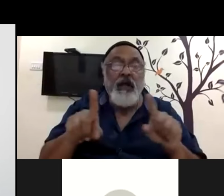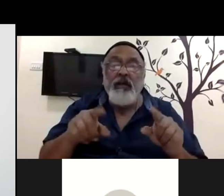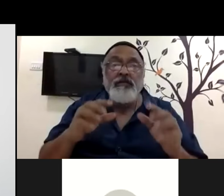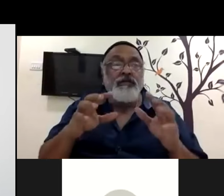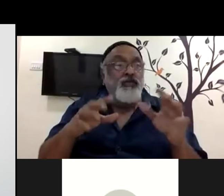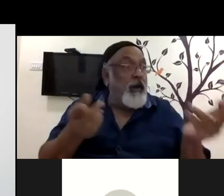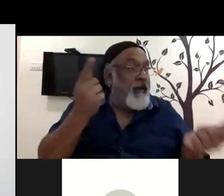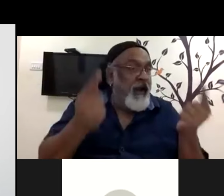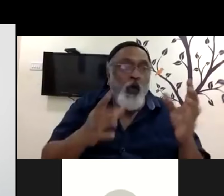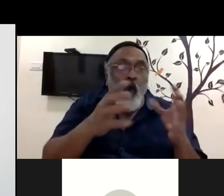For example, if